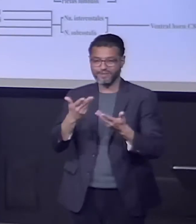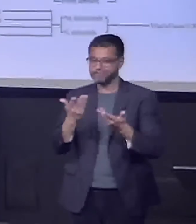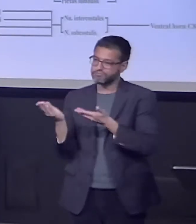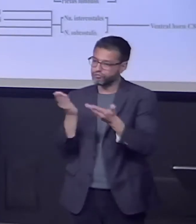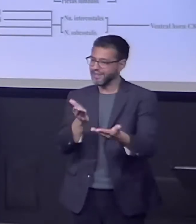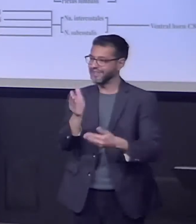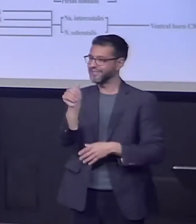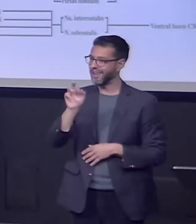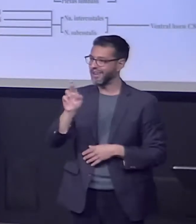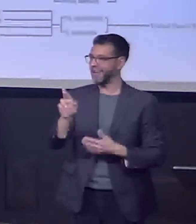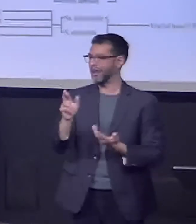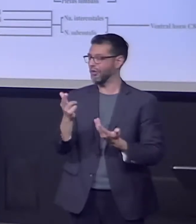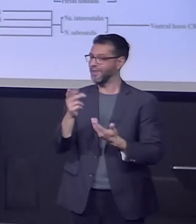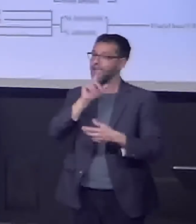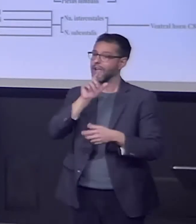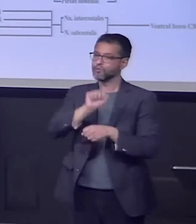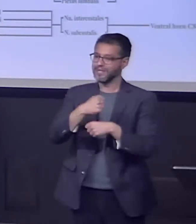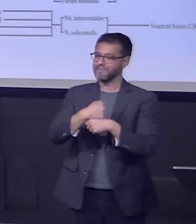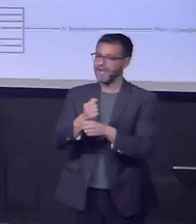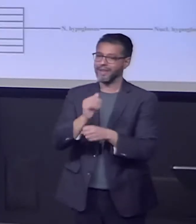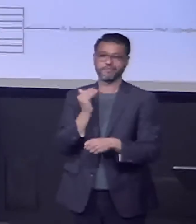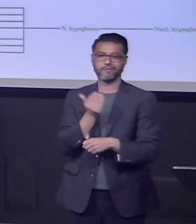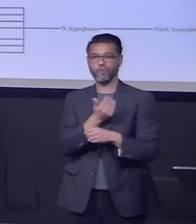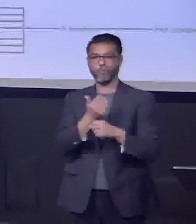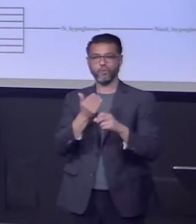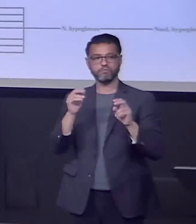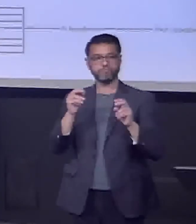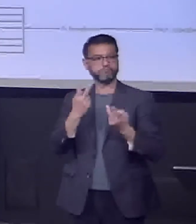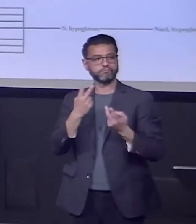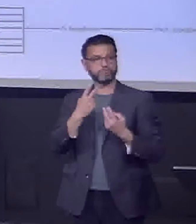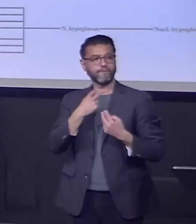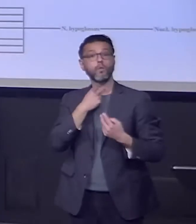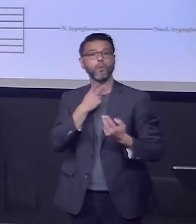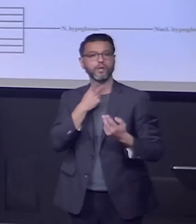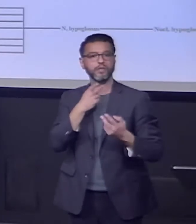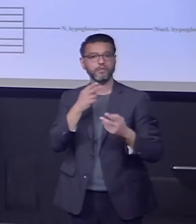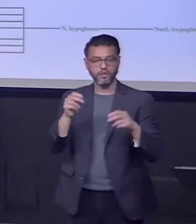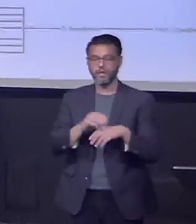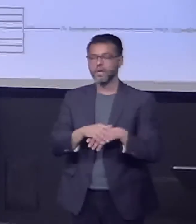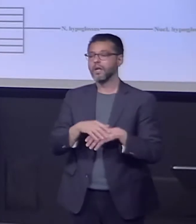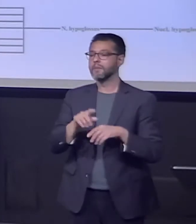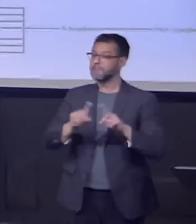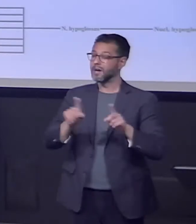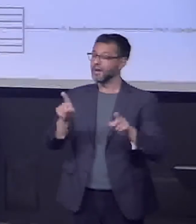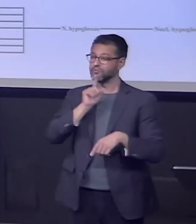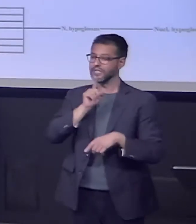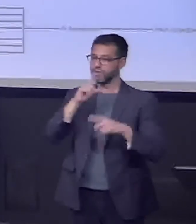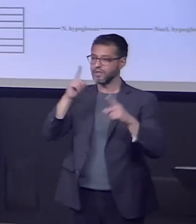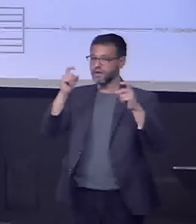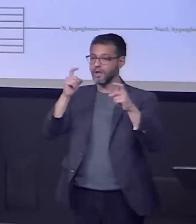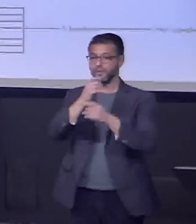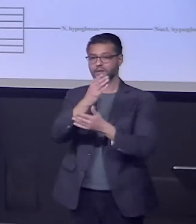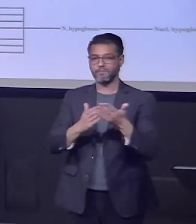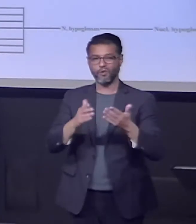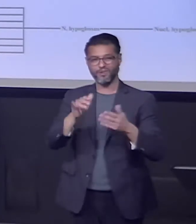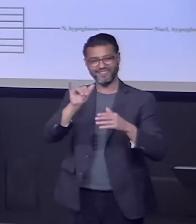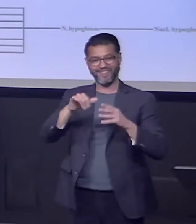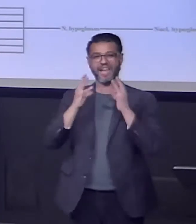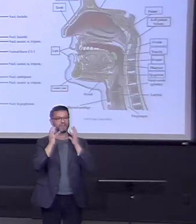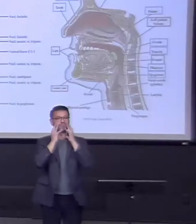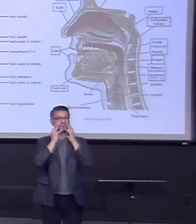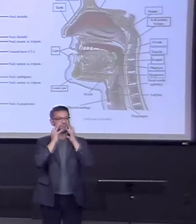our voice and our voice speech. But what's really complicated is the supralaryngeal component.